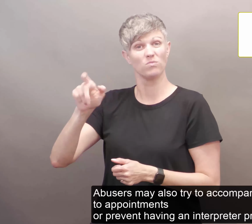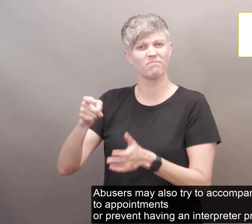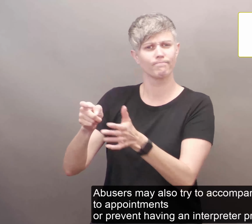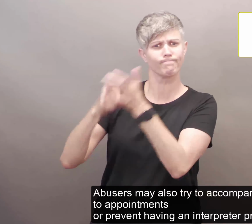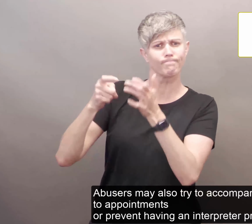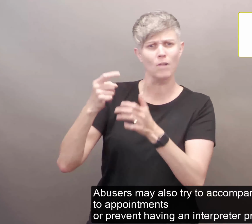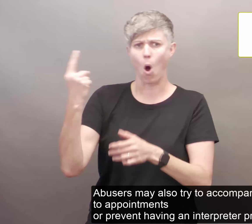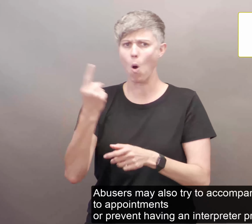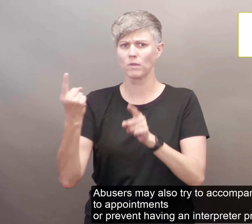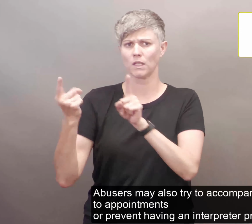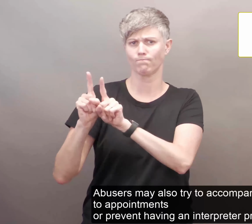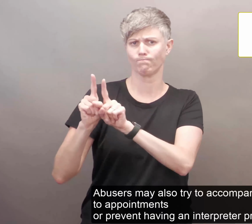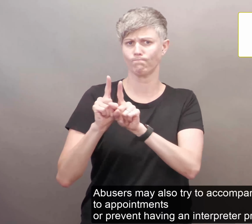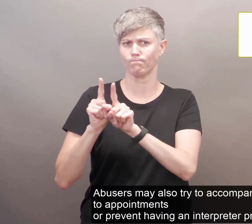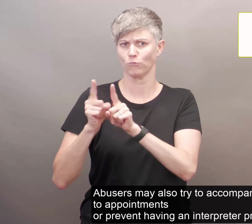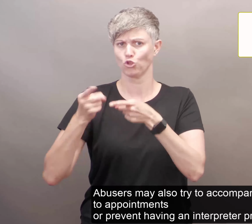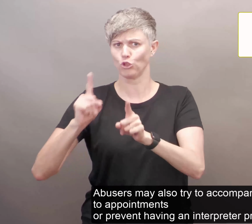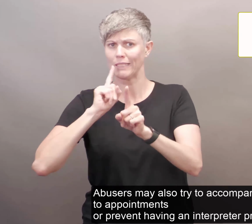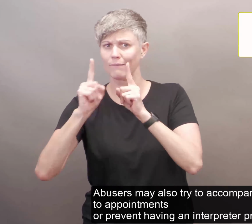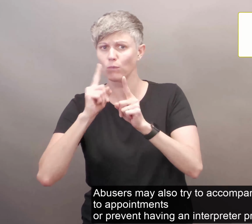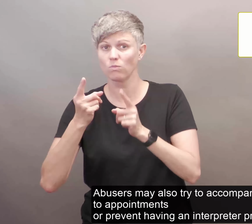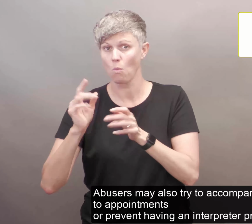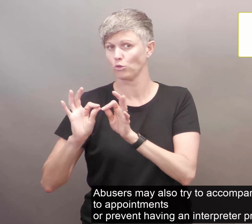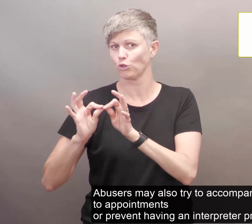or prevent having an interpreter present.